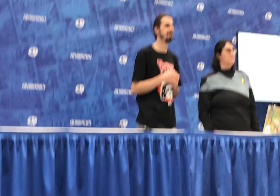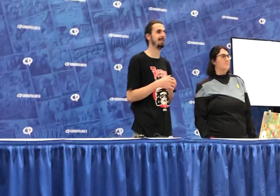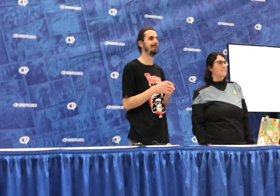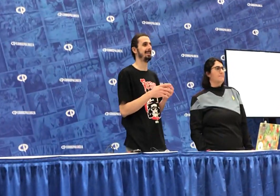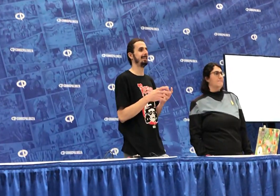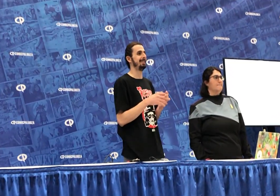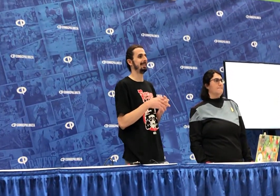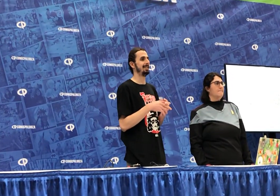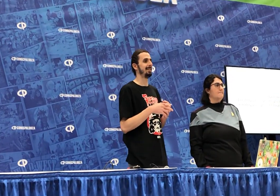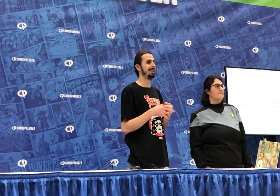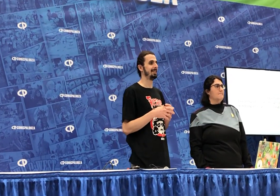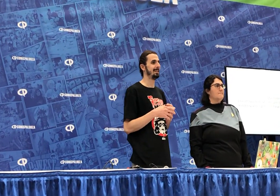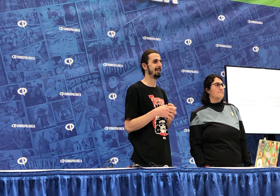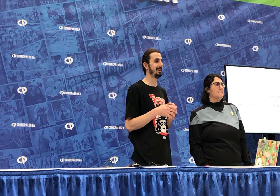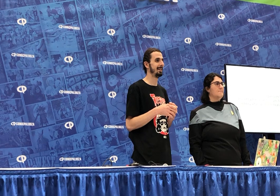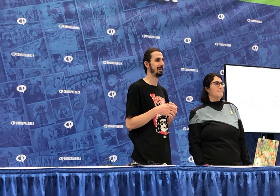Don't know.